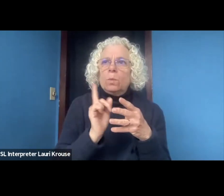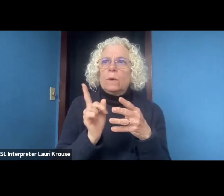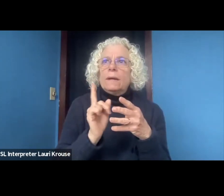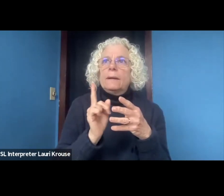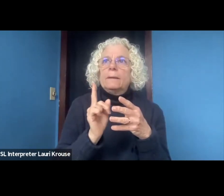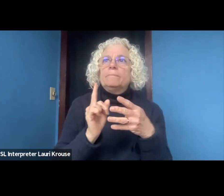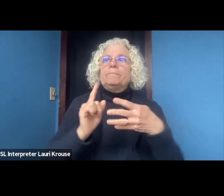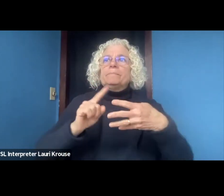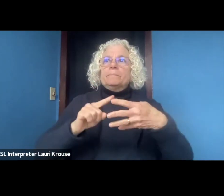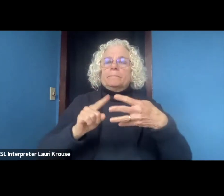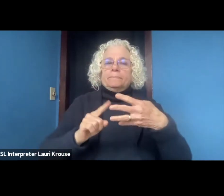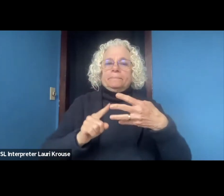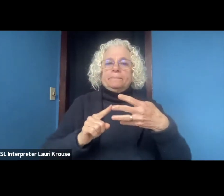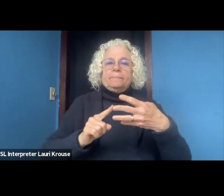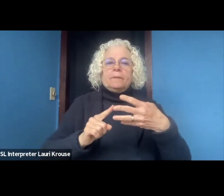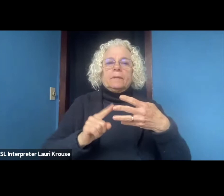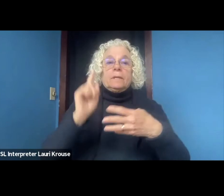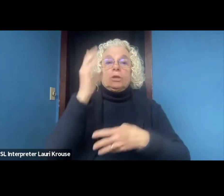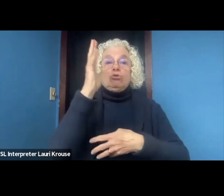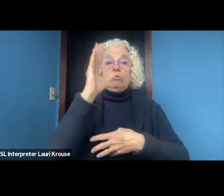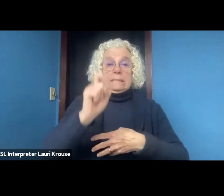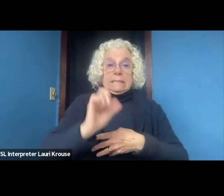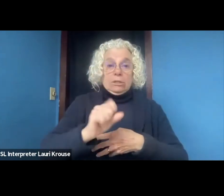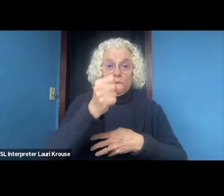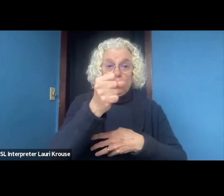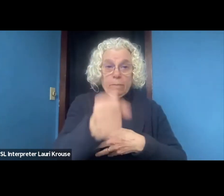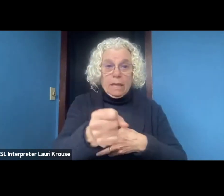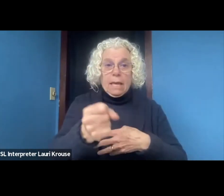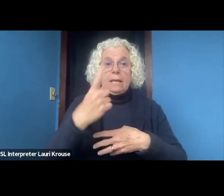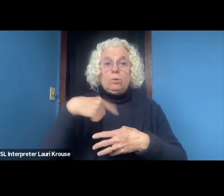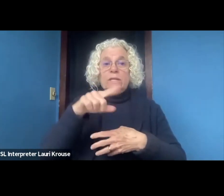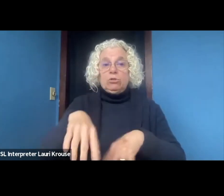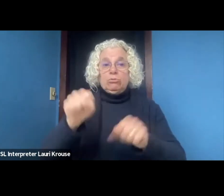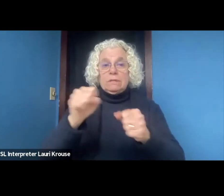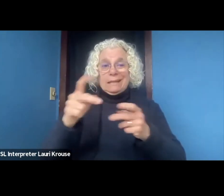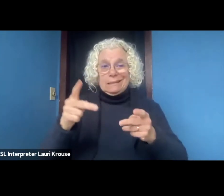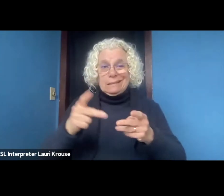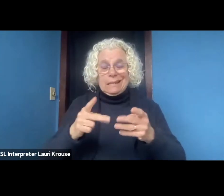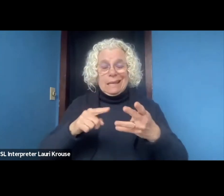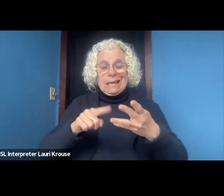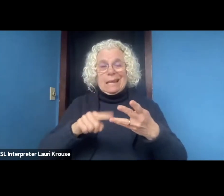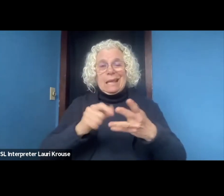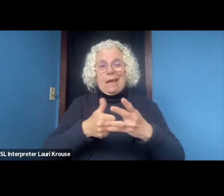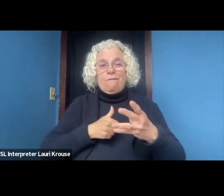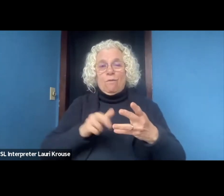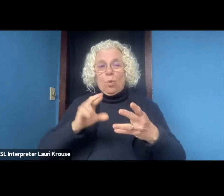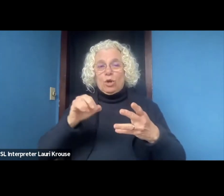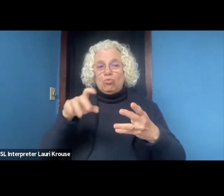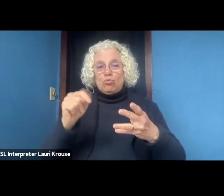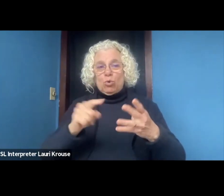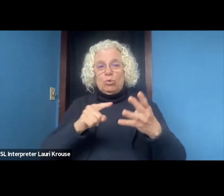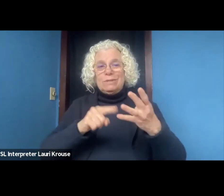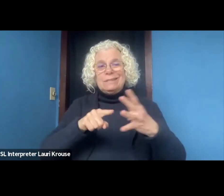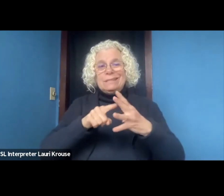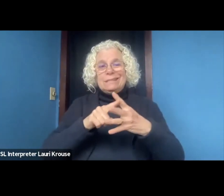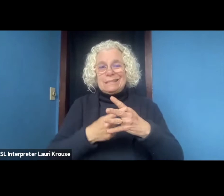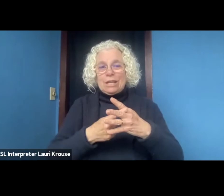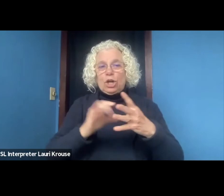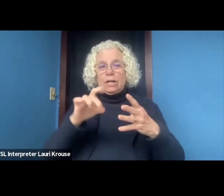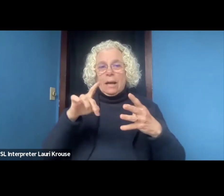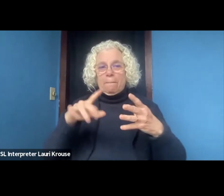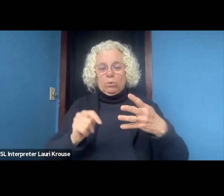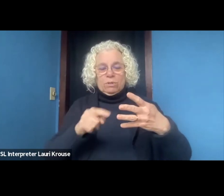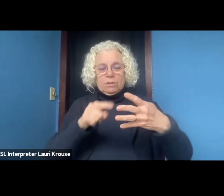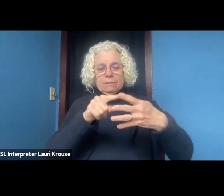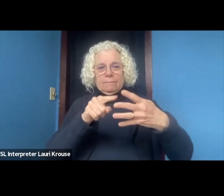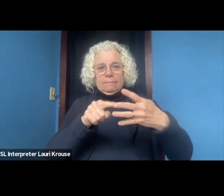Yes, so we need to plant trees, we need to take a stand, avoid the great roast, and start to compost. So maybe we'll try it